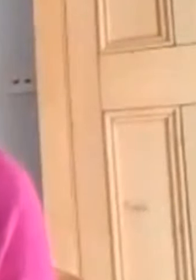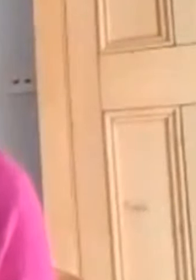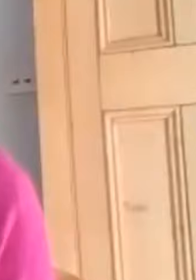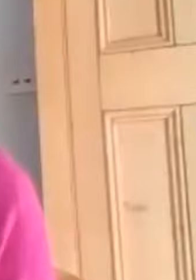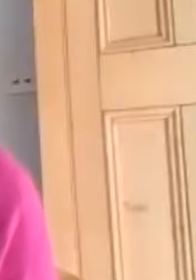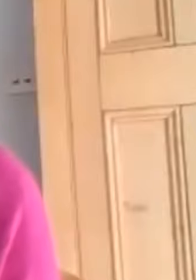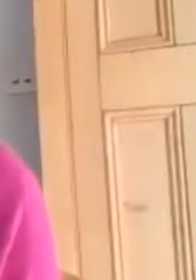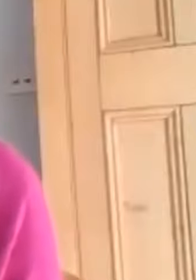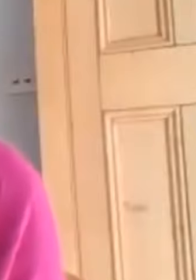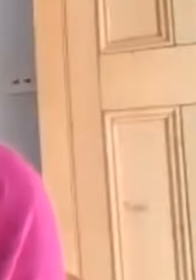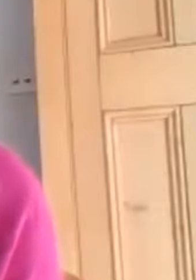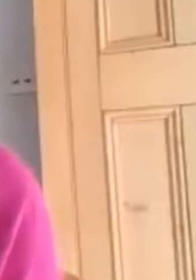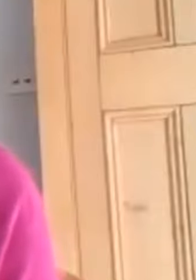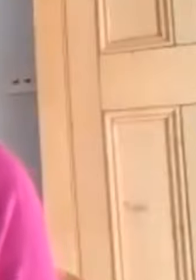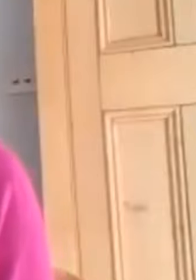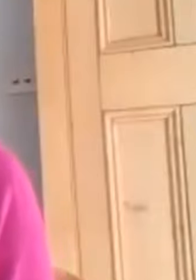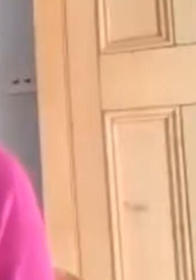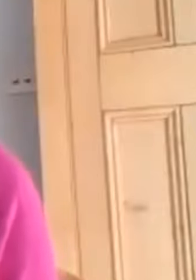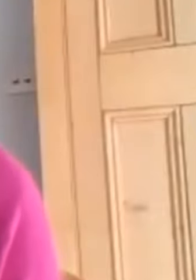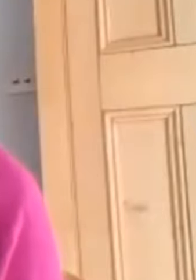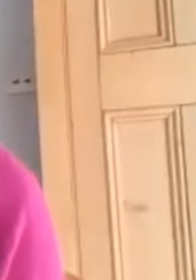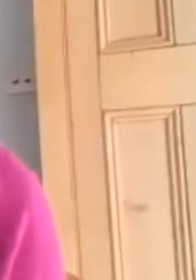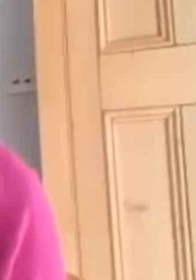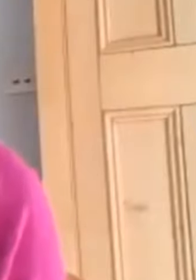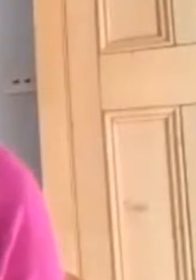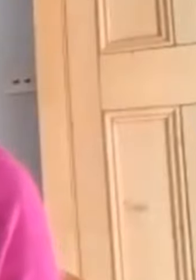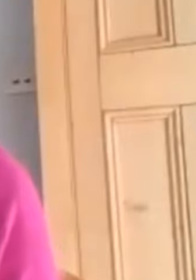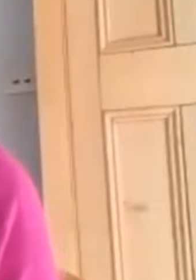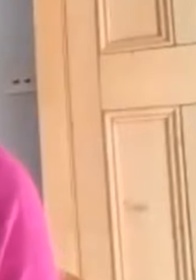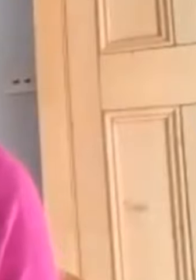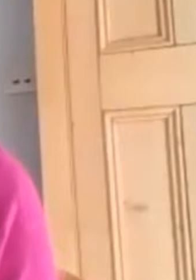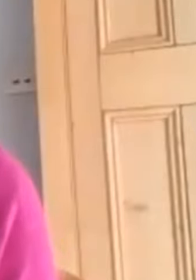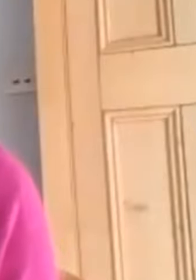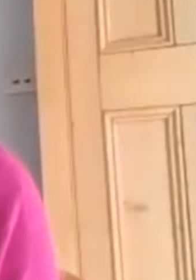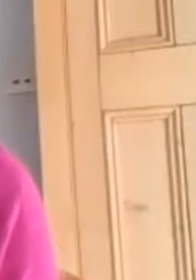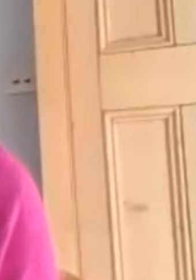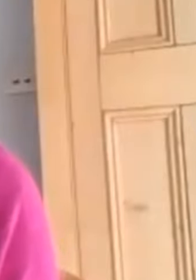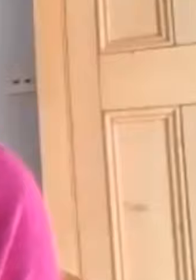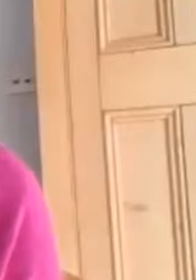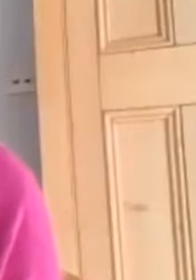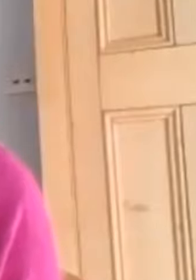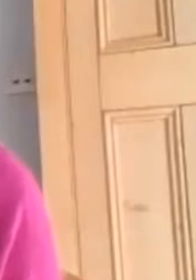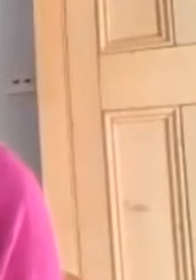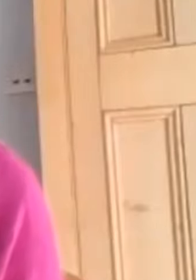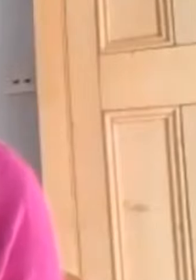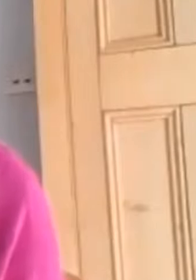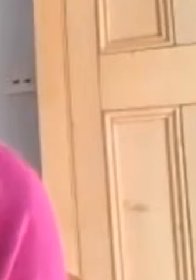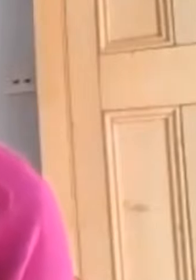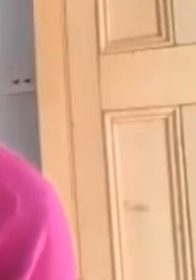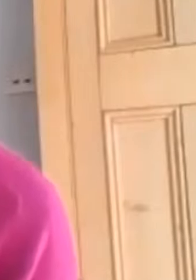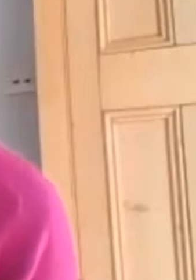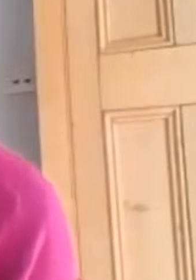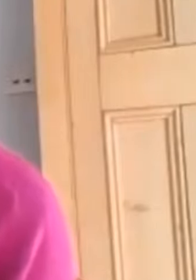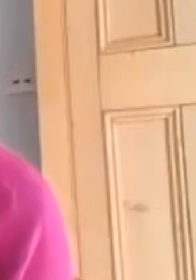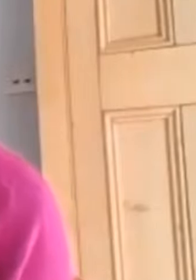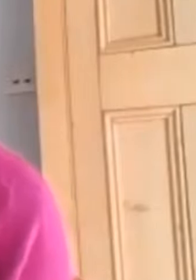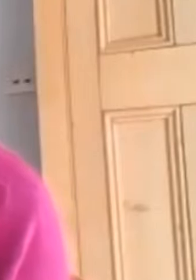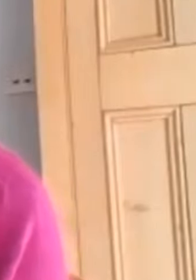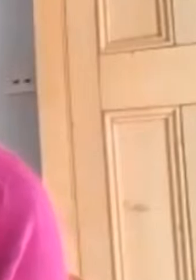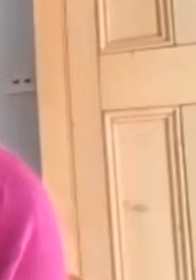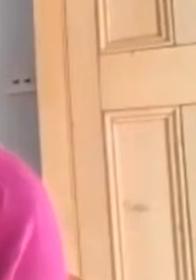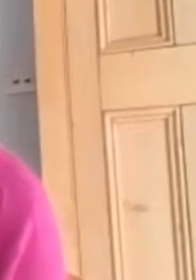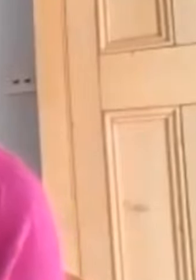are 4 governments in the UK. There's only one virus, though, and as infection rates go down, the confusion rates seem to be going up.